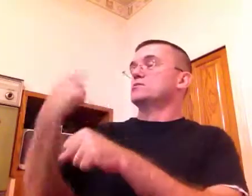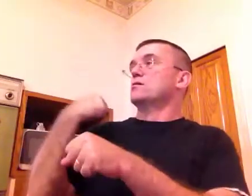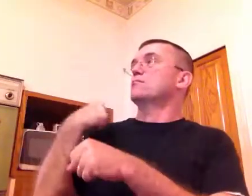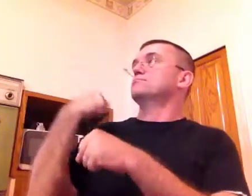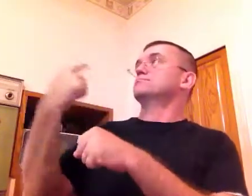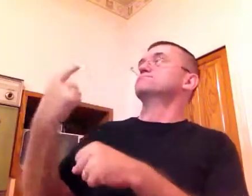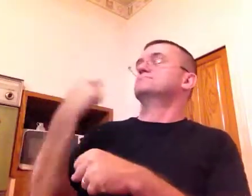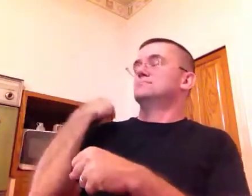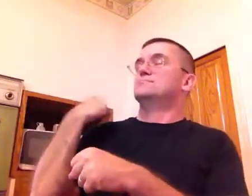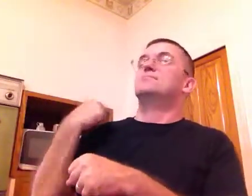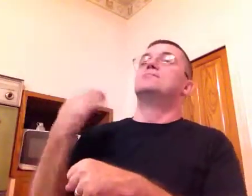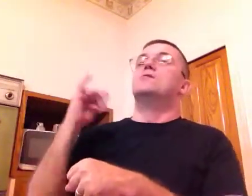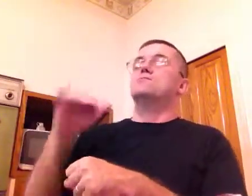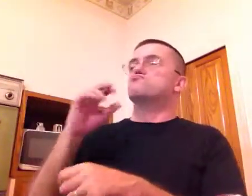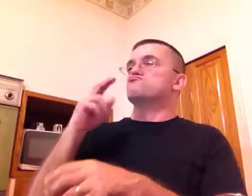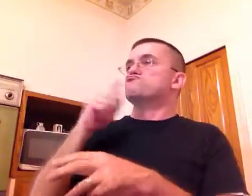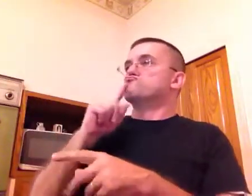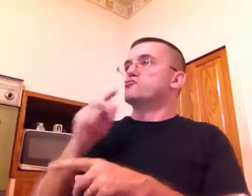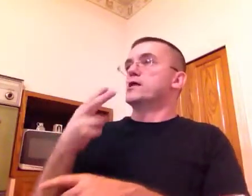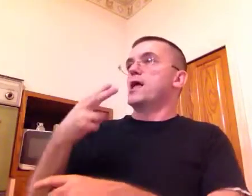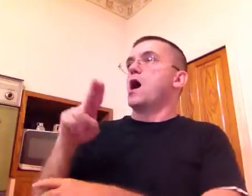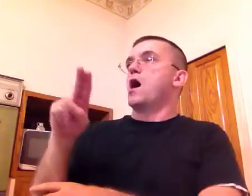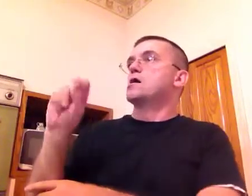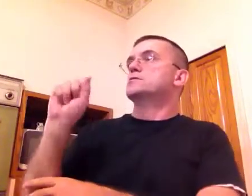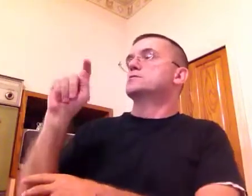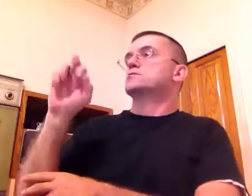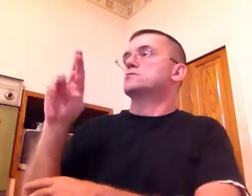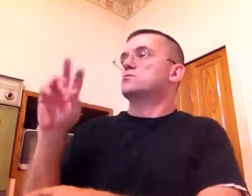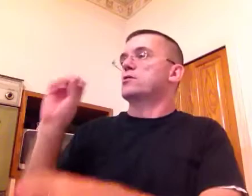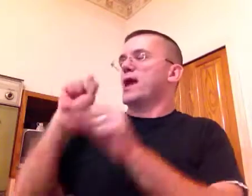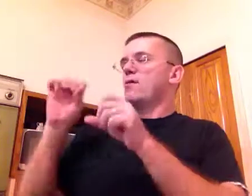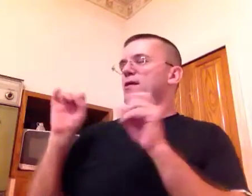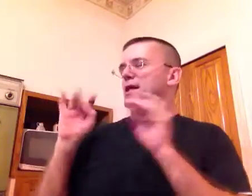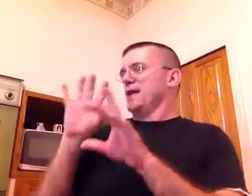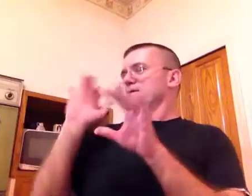real hustler. So, yeah, I mean, I'd hate to do it, but if that happens, I mean,